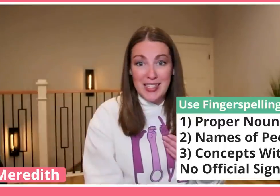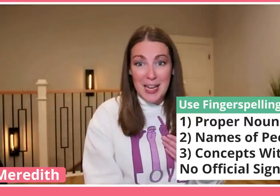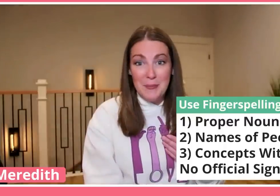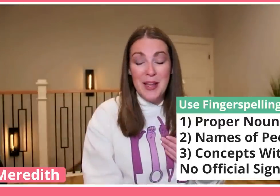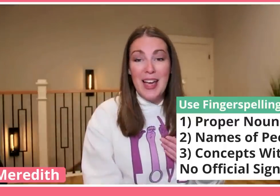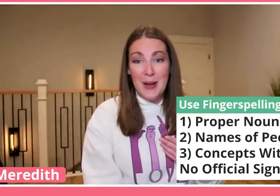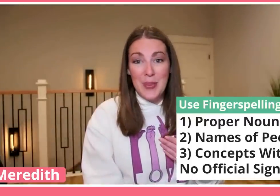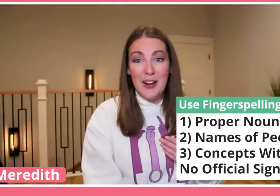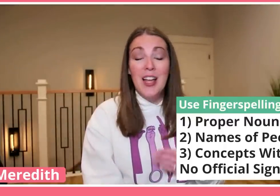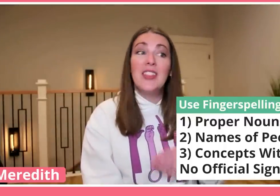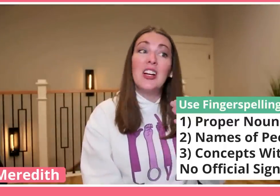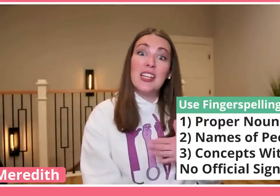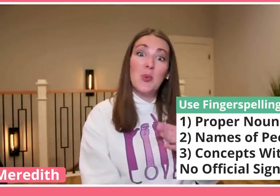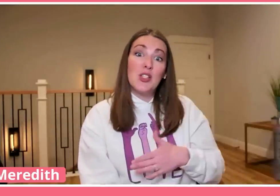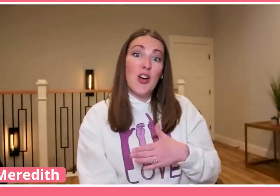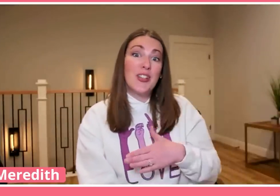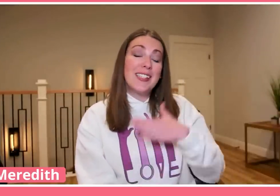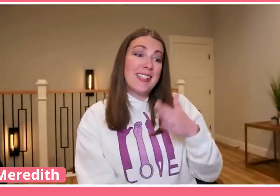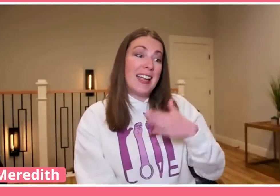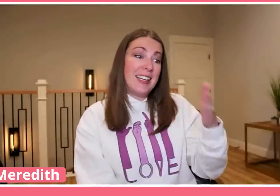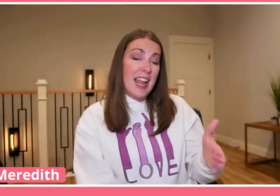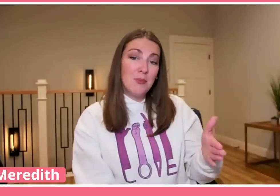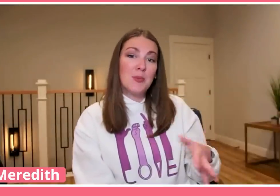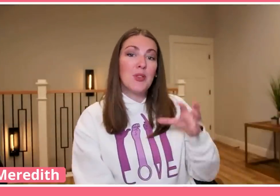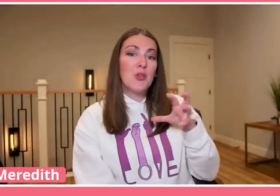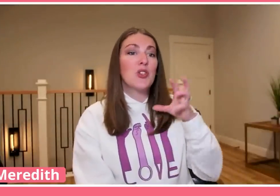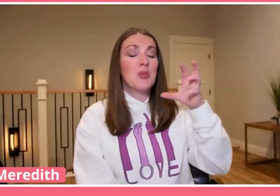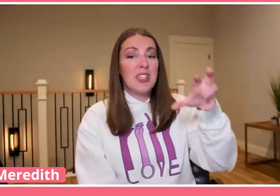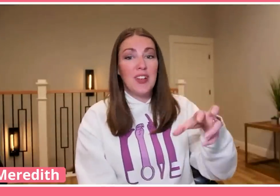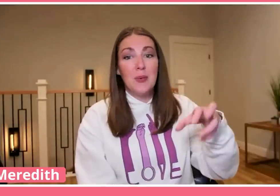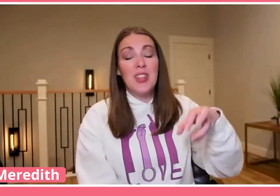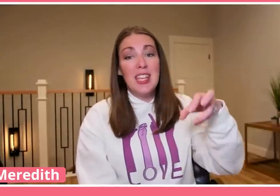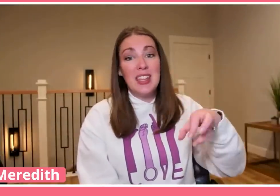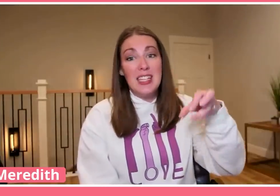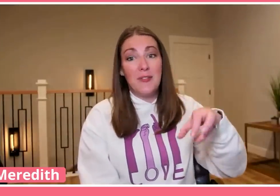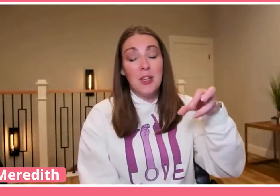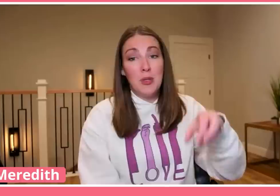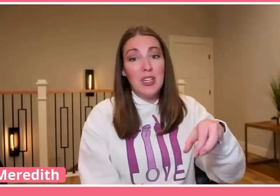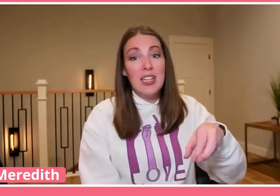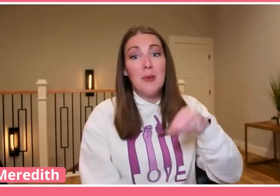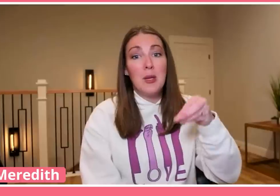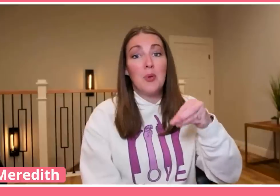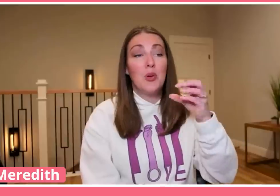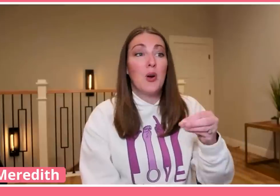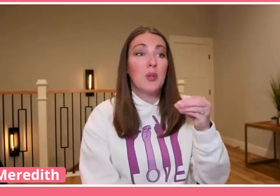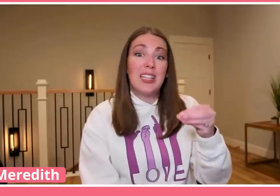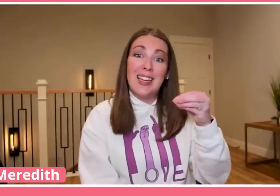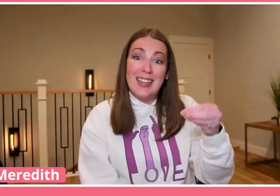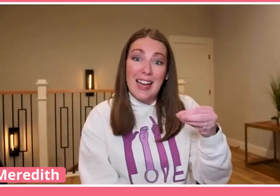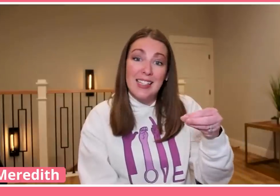name out there. There is what's called sign names, but those are specifically within the deaf community and people who are really connected